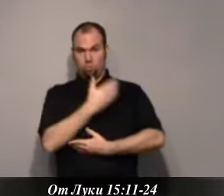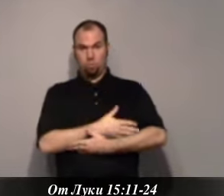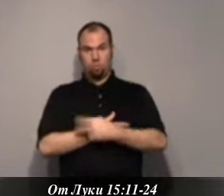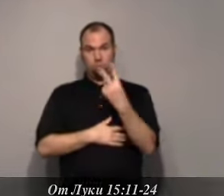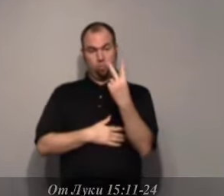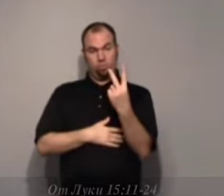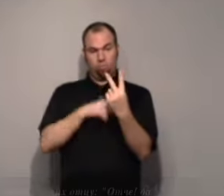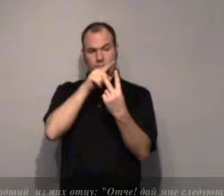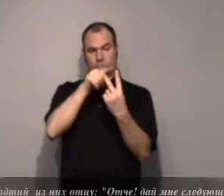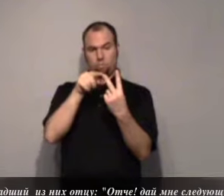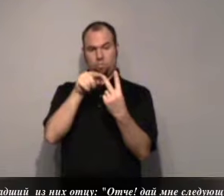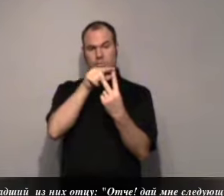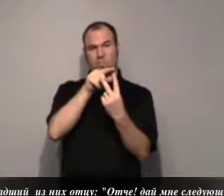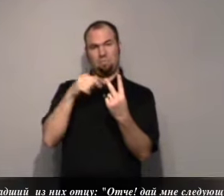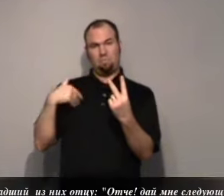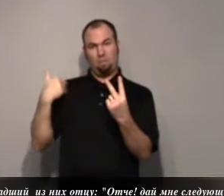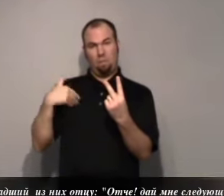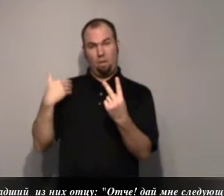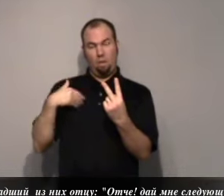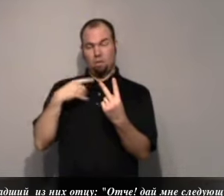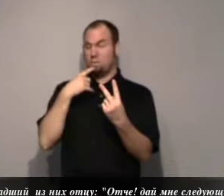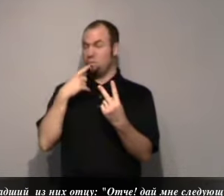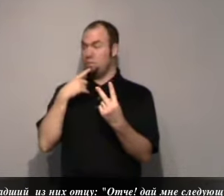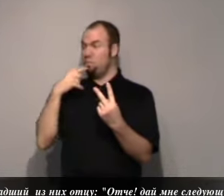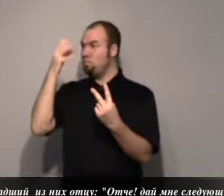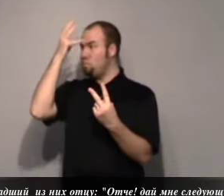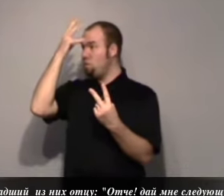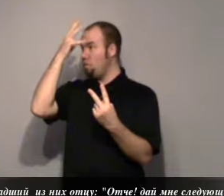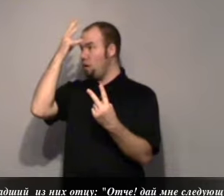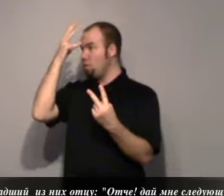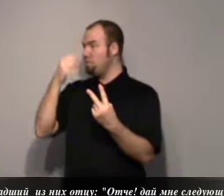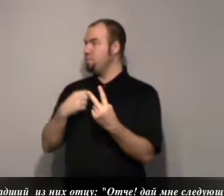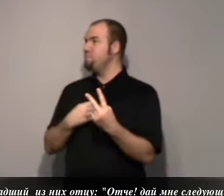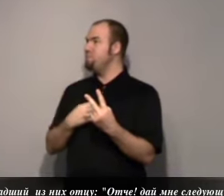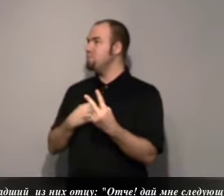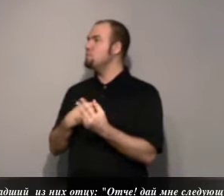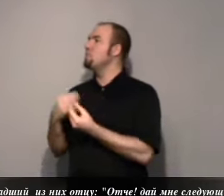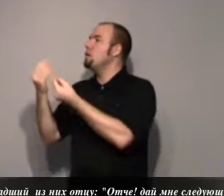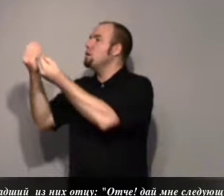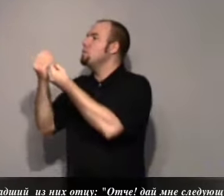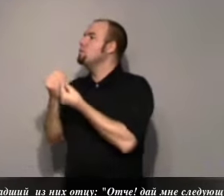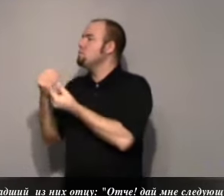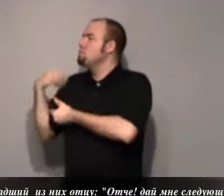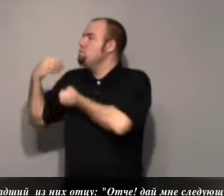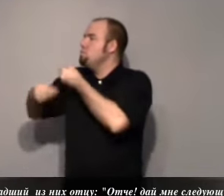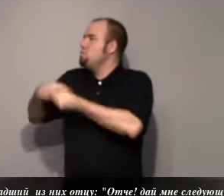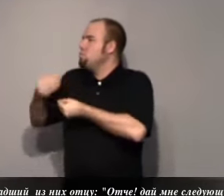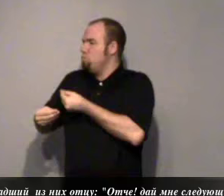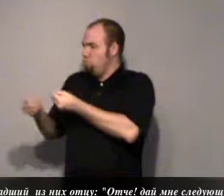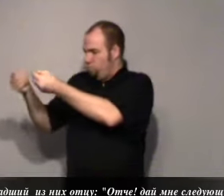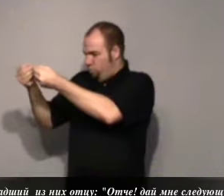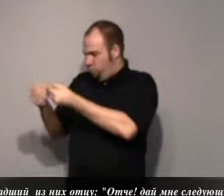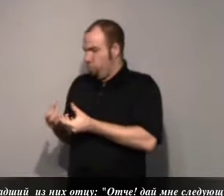And the younger of them said to his father, Father, give me the portion of goods that fall to me.